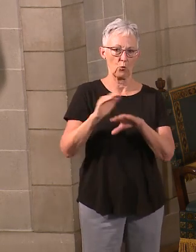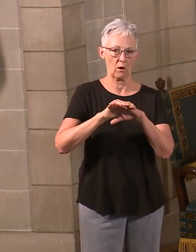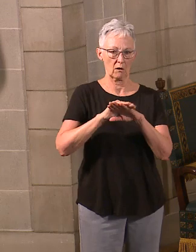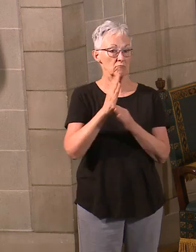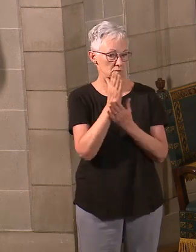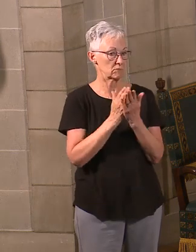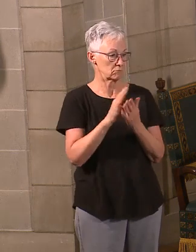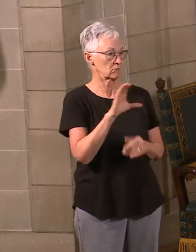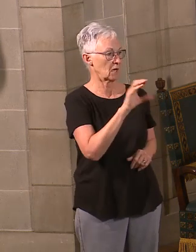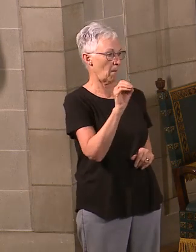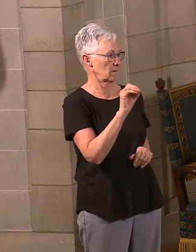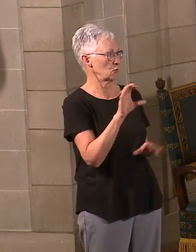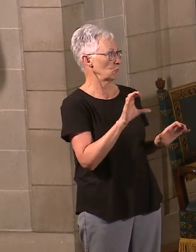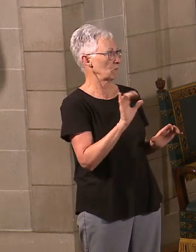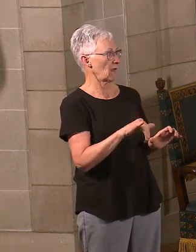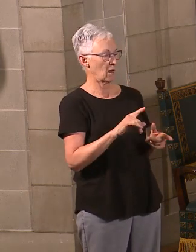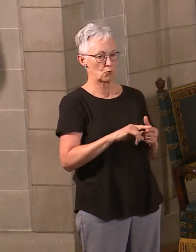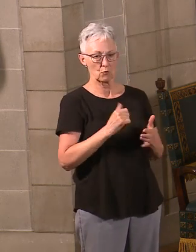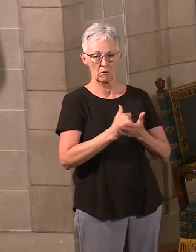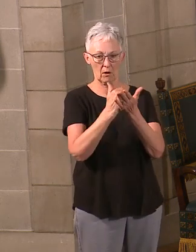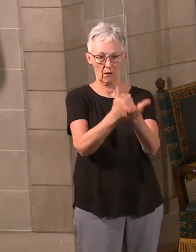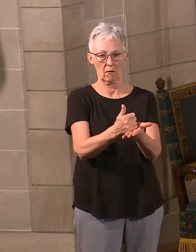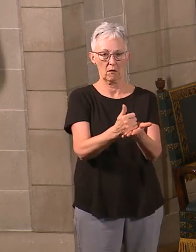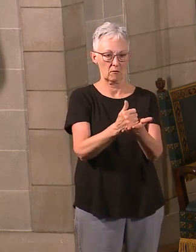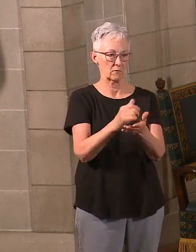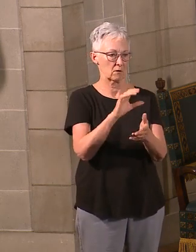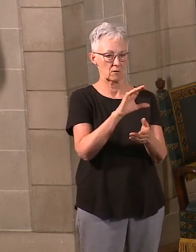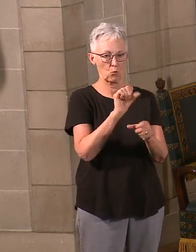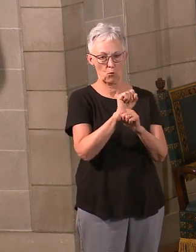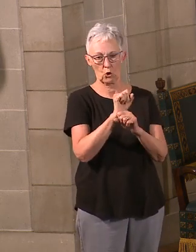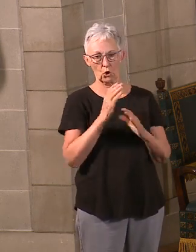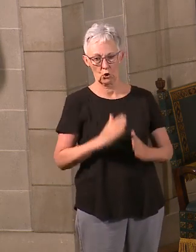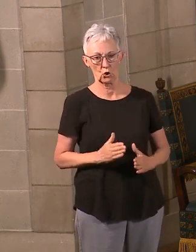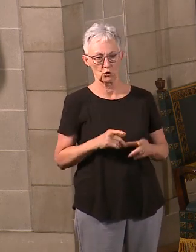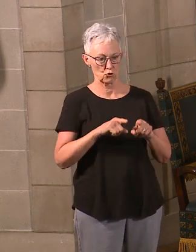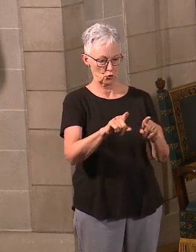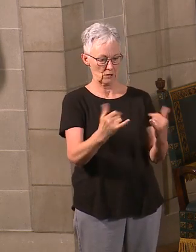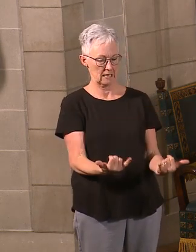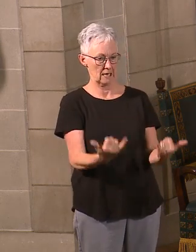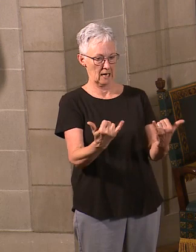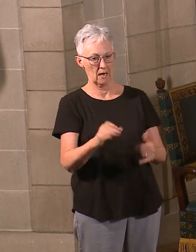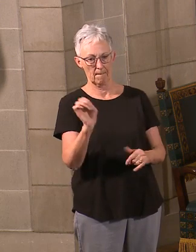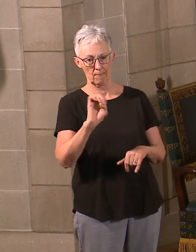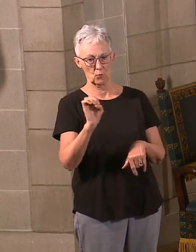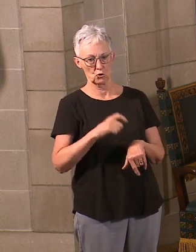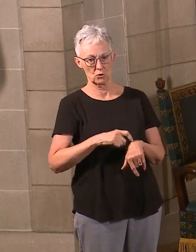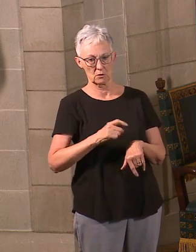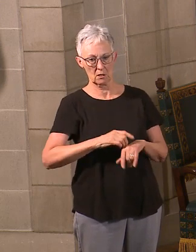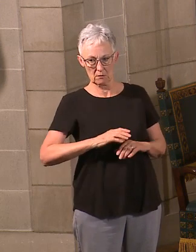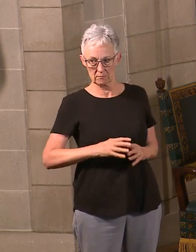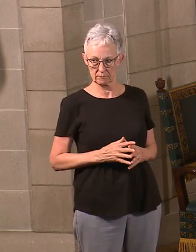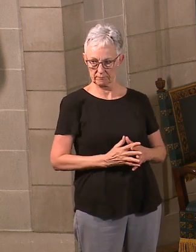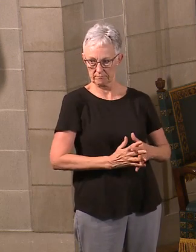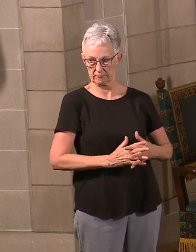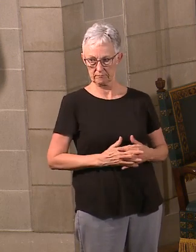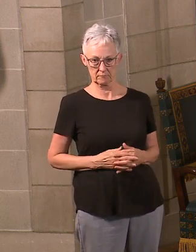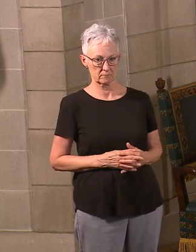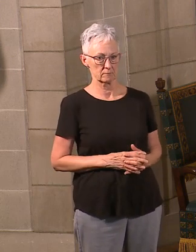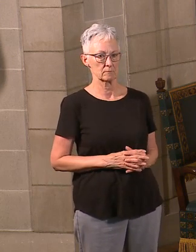be able to help out their teammates, through this emergency. When you say it's a good thing that travel is down, is that